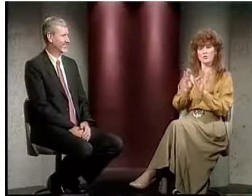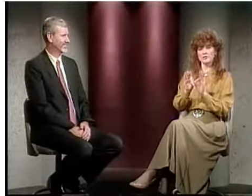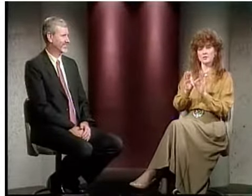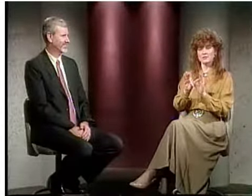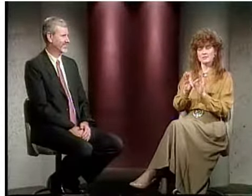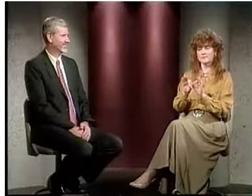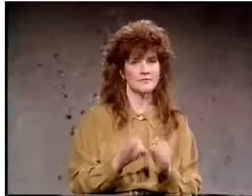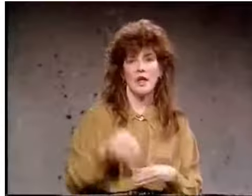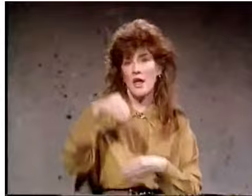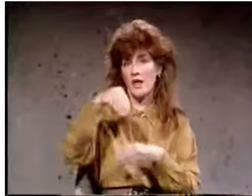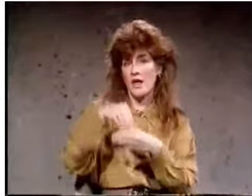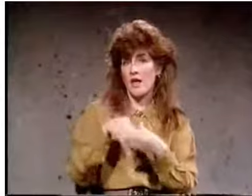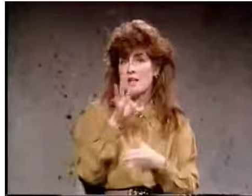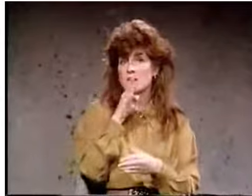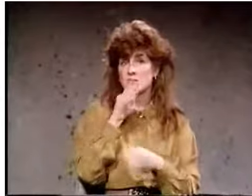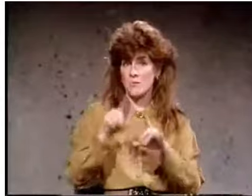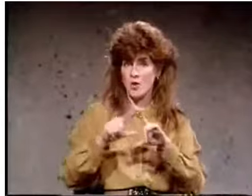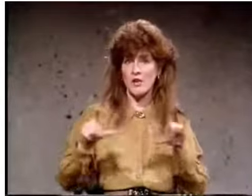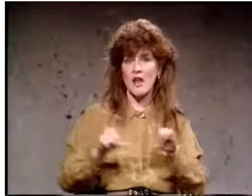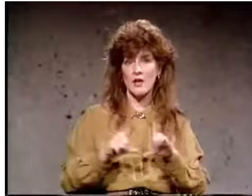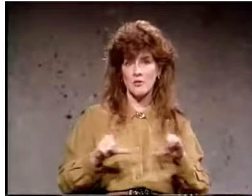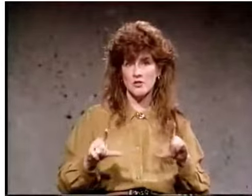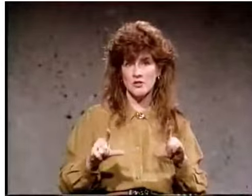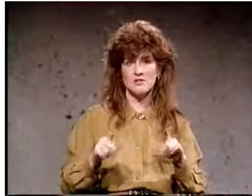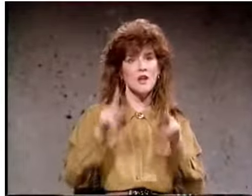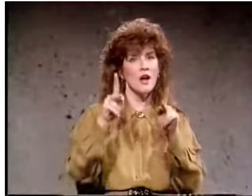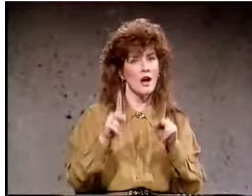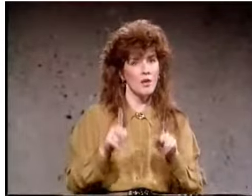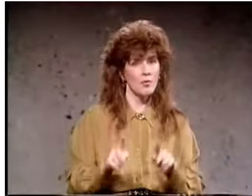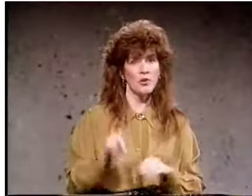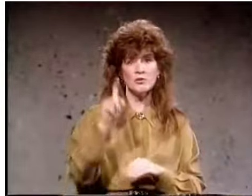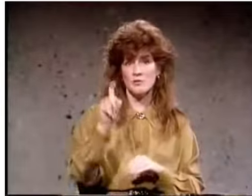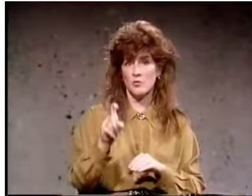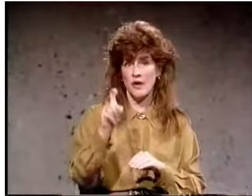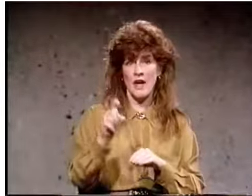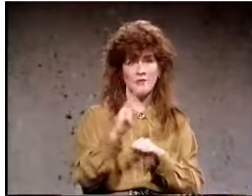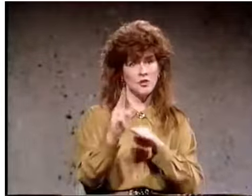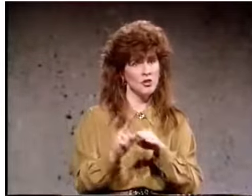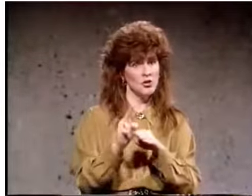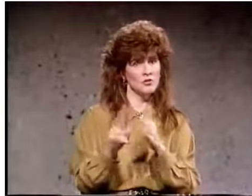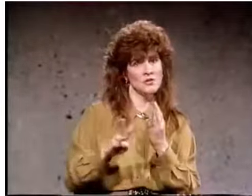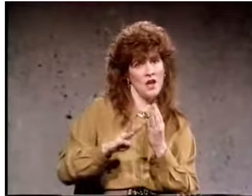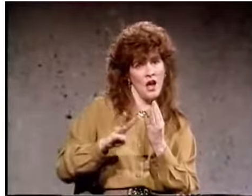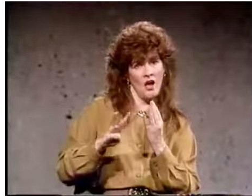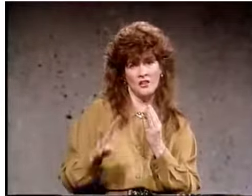Discussing classifiers is a lot to do, and it is very important.